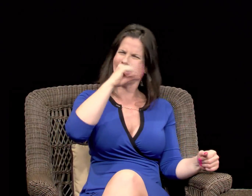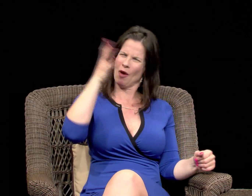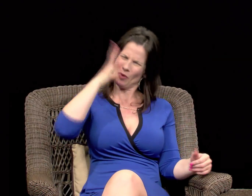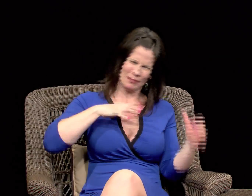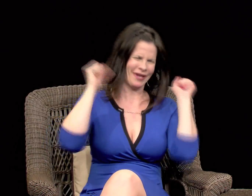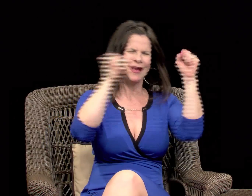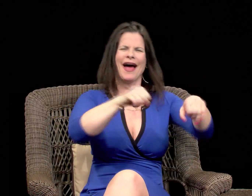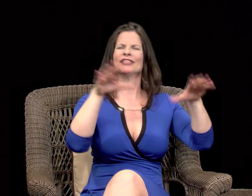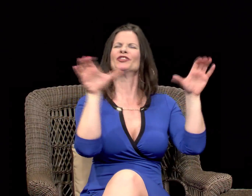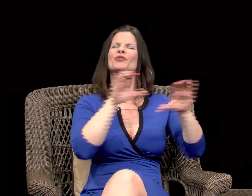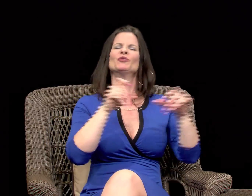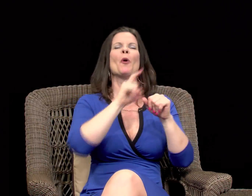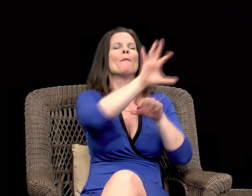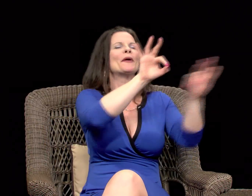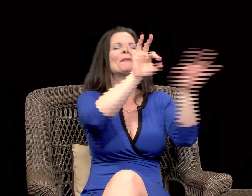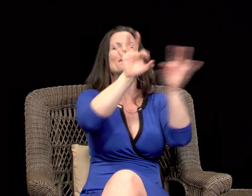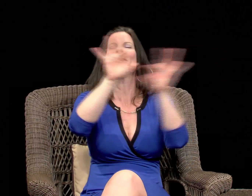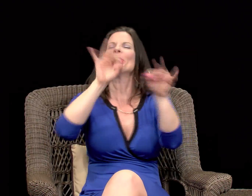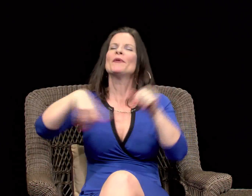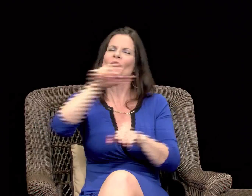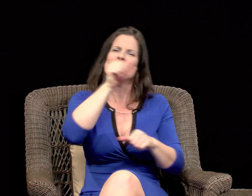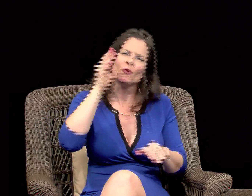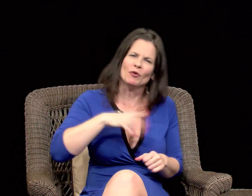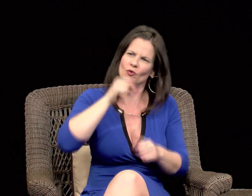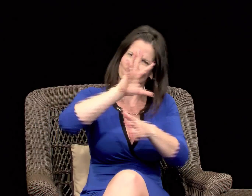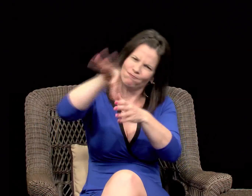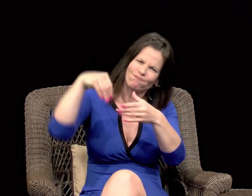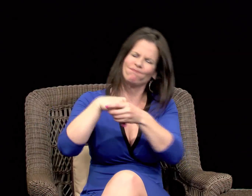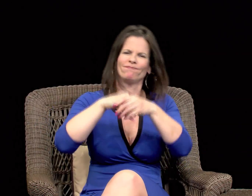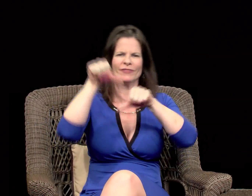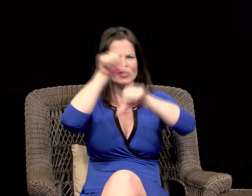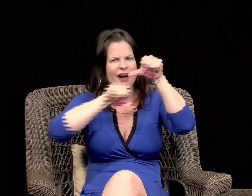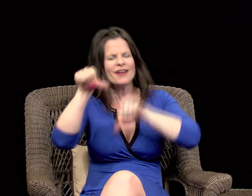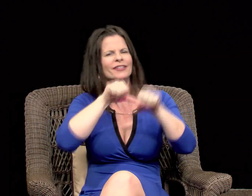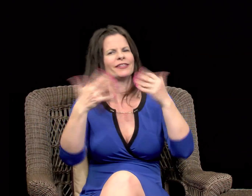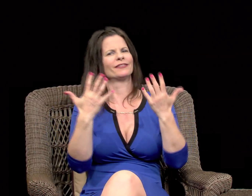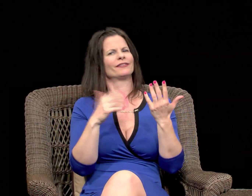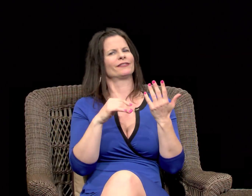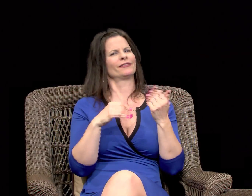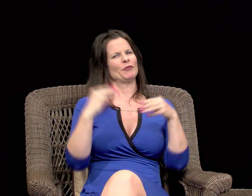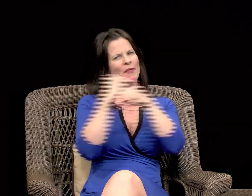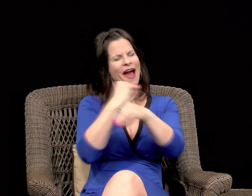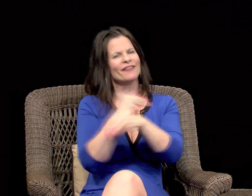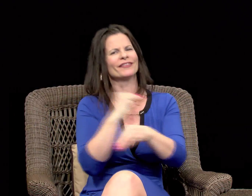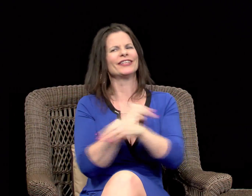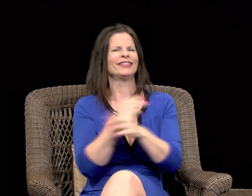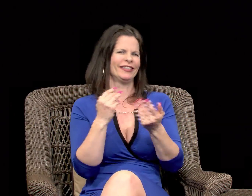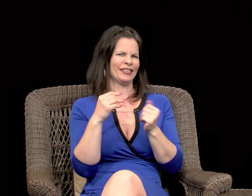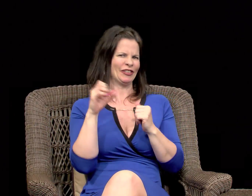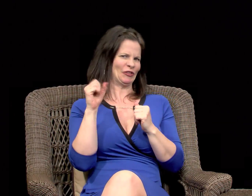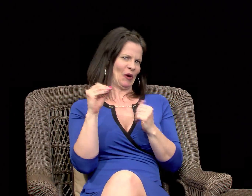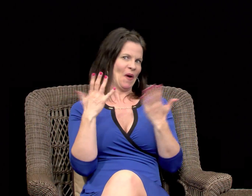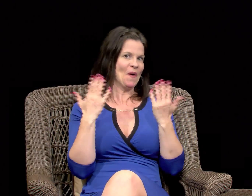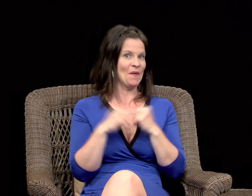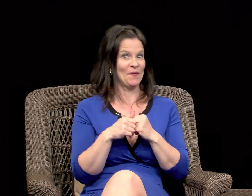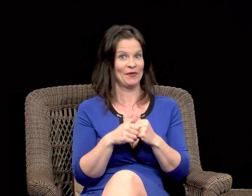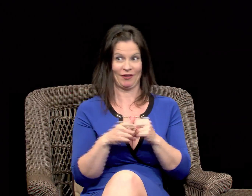accounting, etc. So women can do it. So they selected women who can be involved in the sciences and